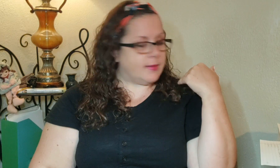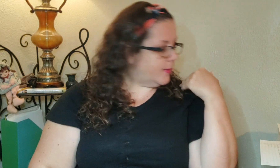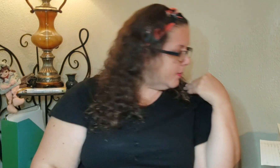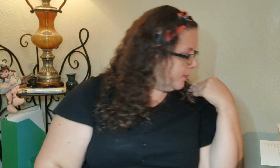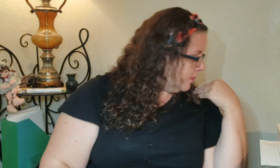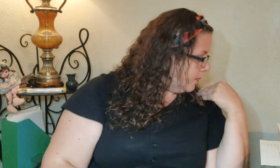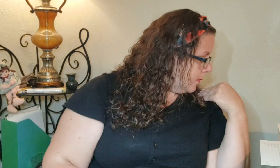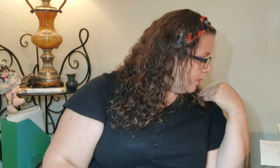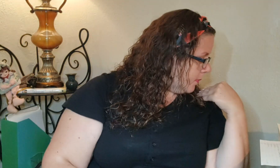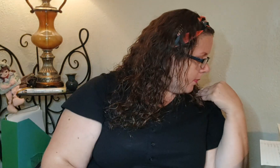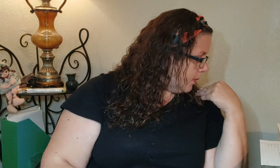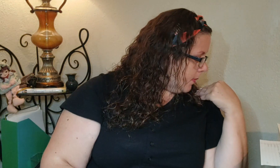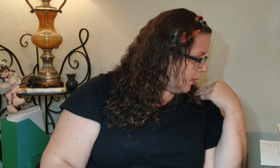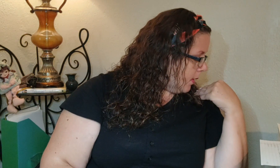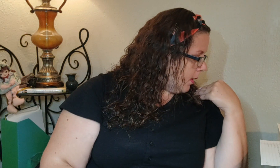past,